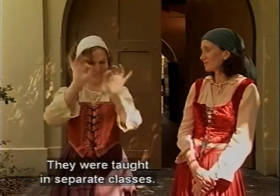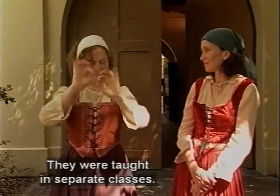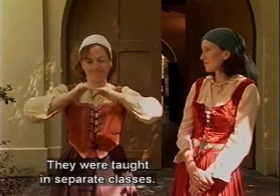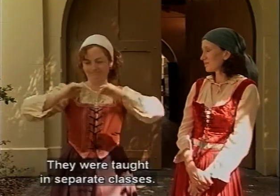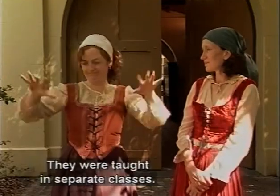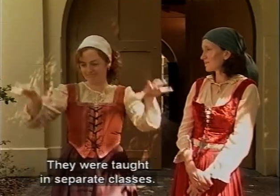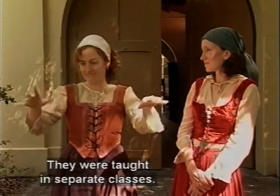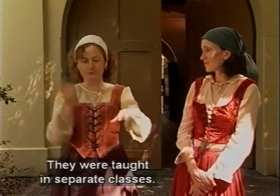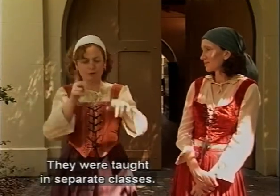boys.